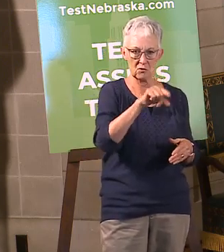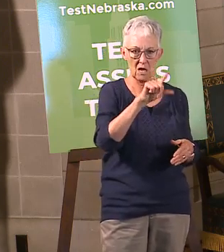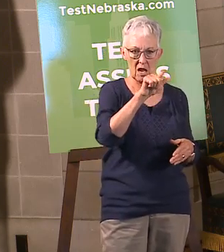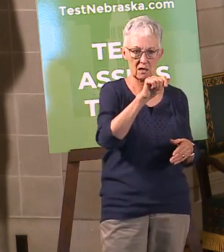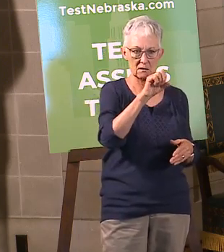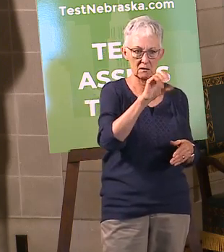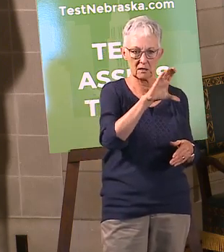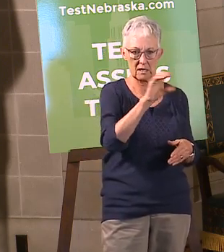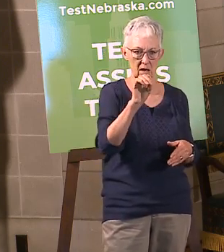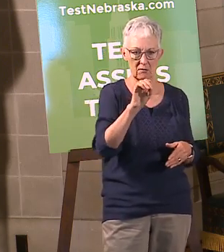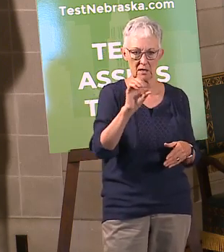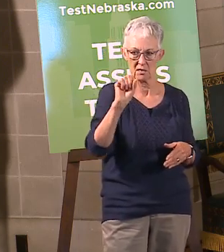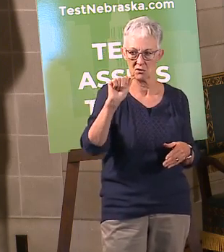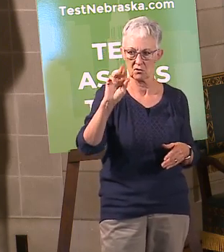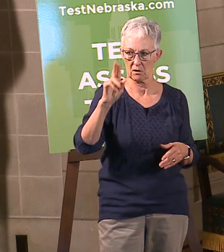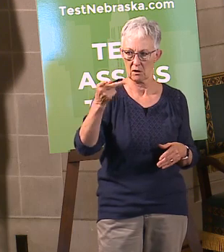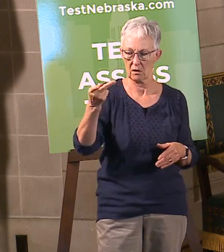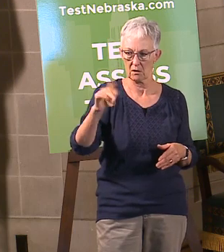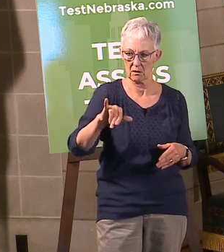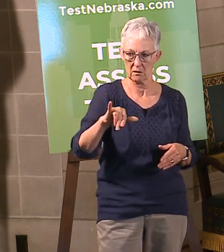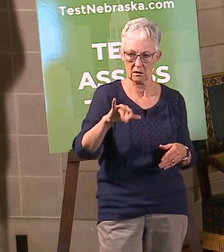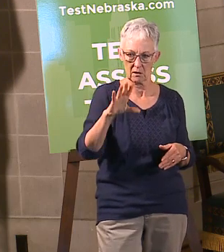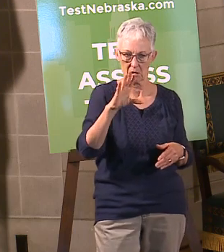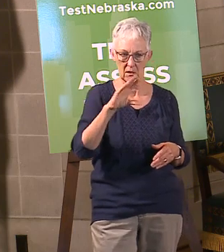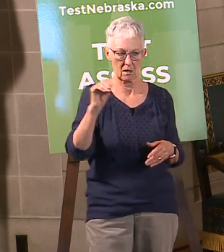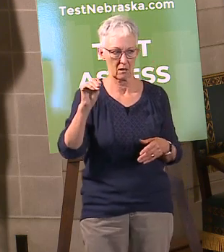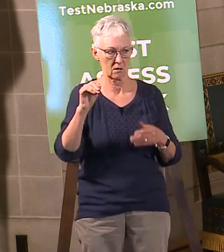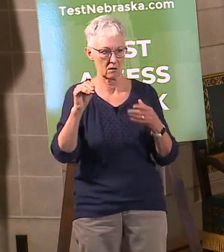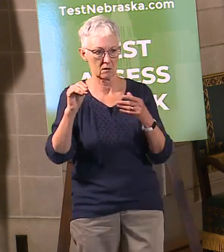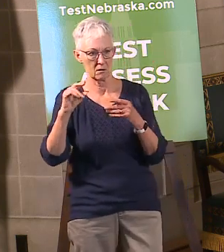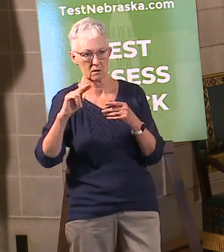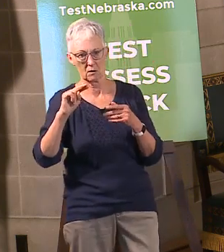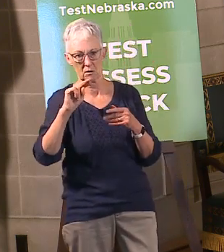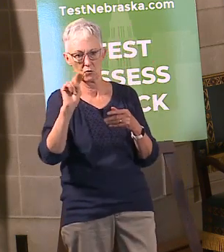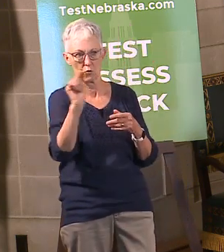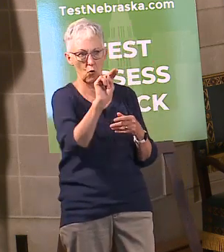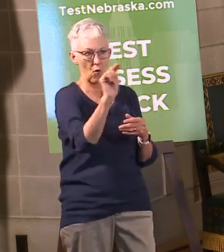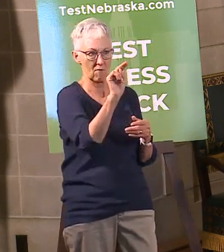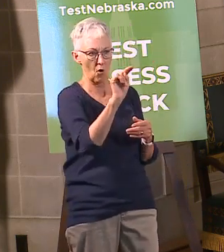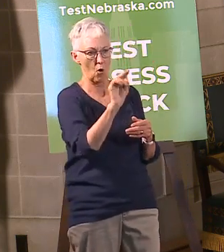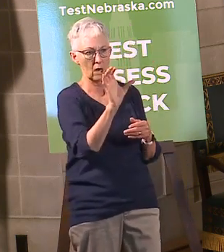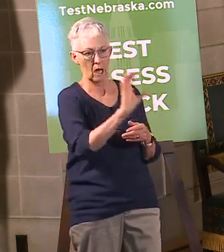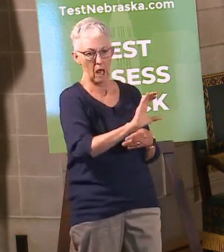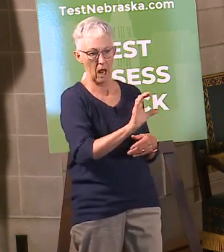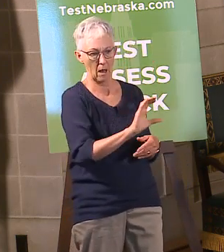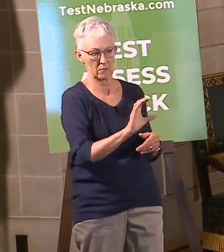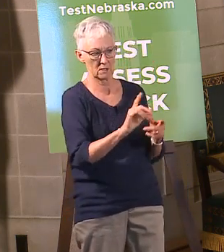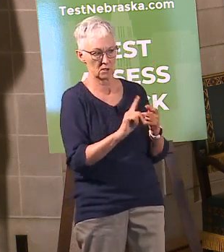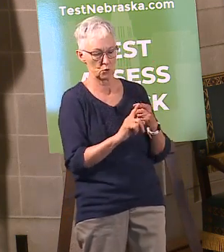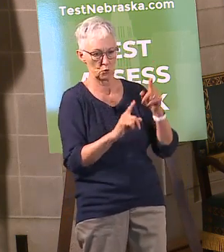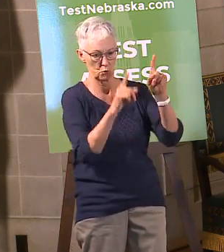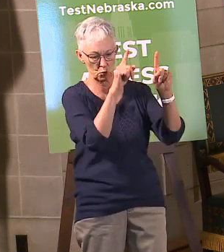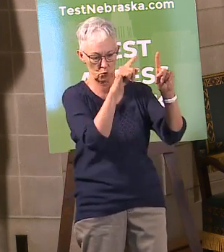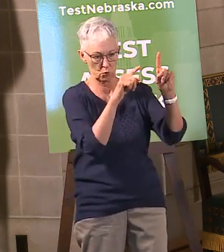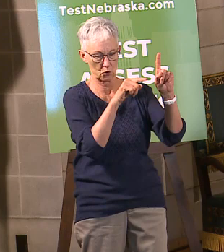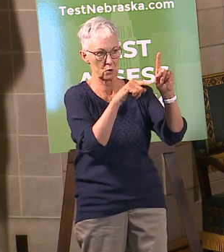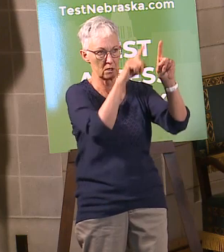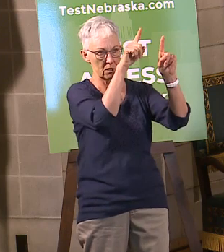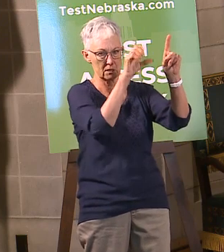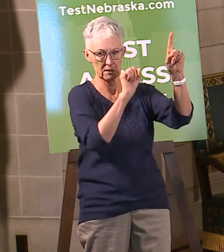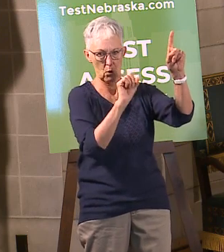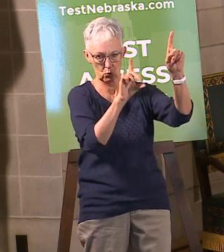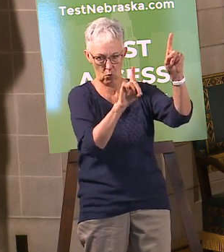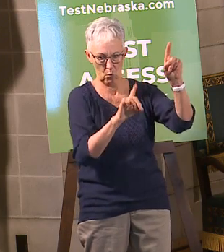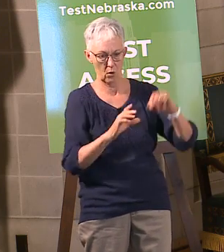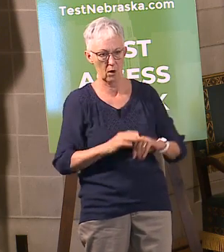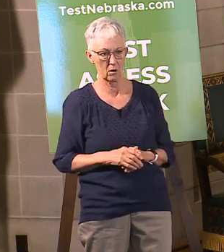the northern half of Sarpy County, in a gentle sweep out to Norfolk and Columbus, all the way to the South Dakota state line,